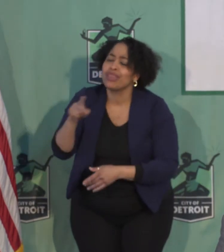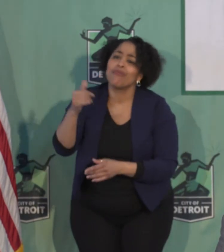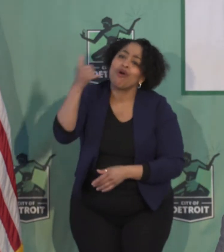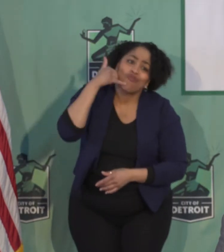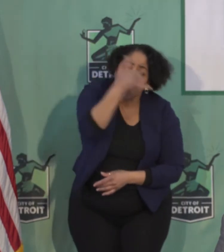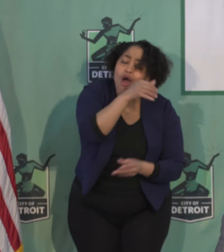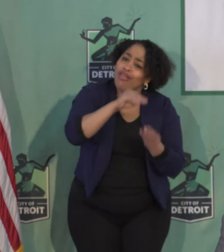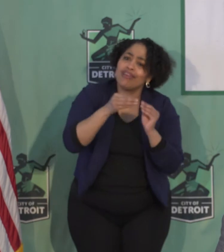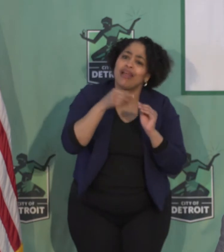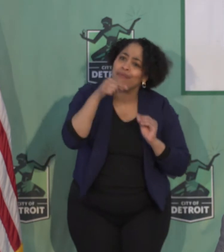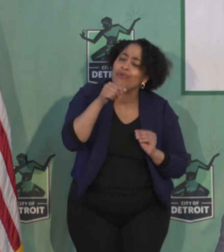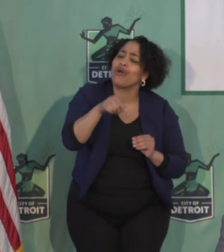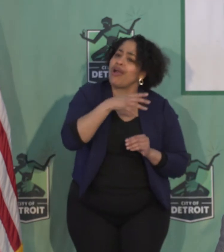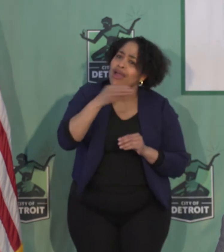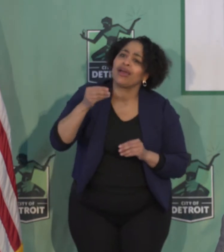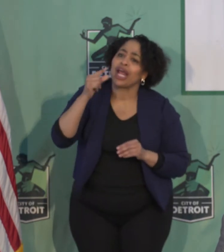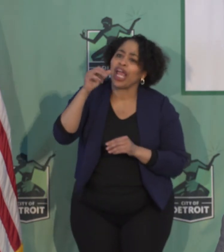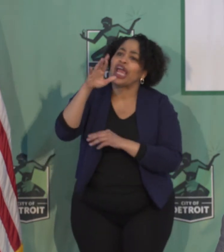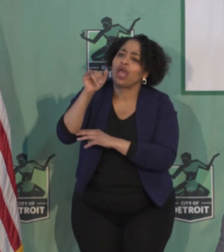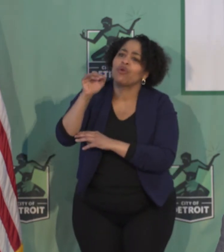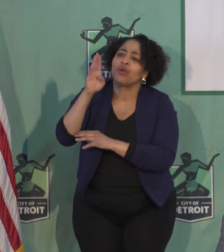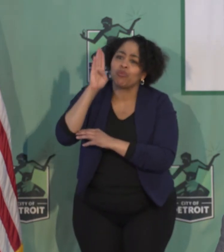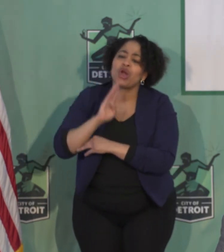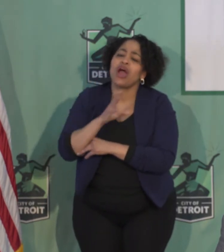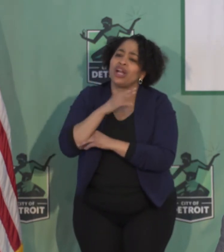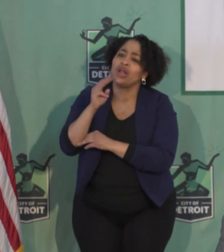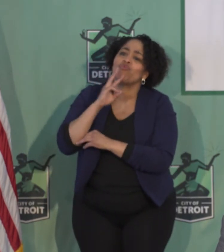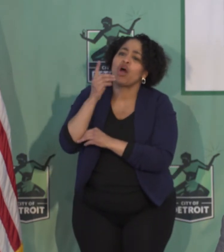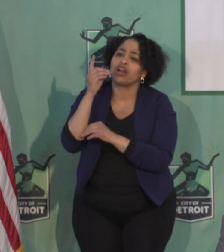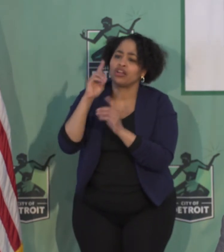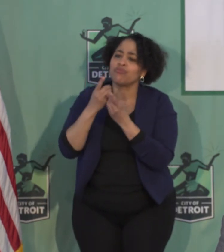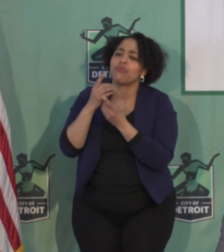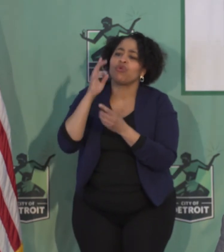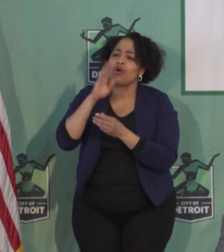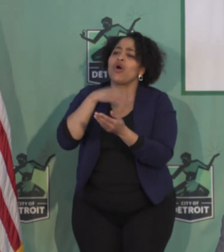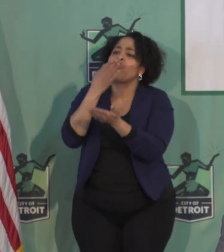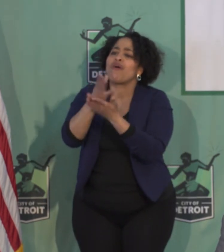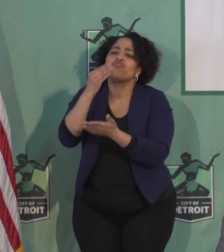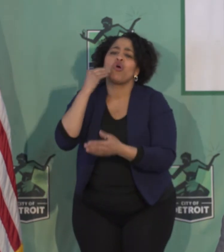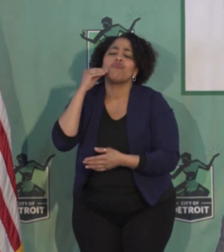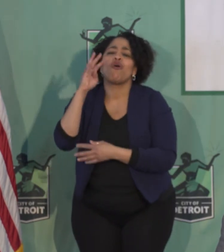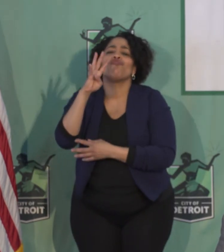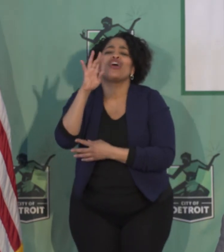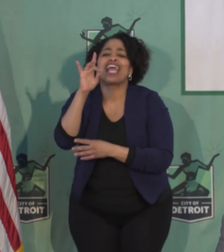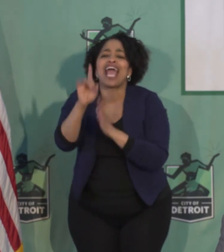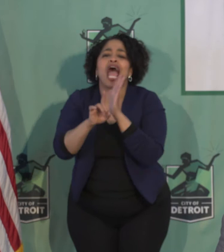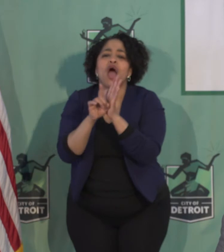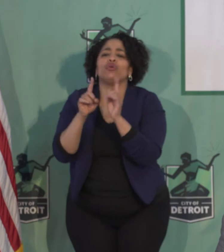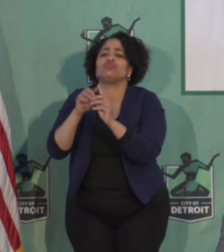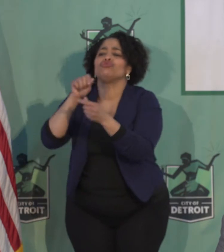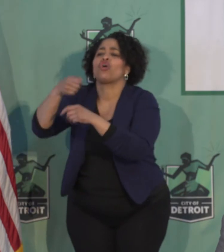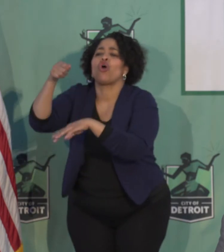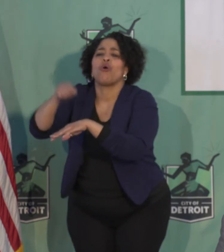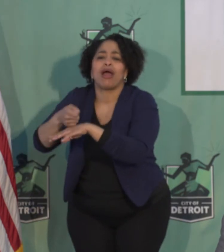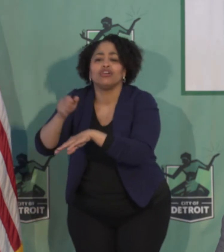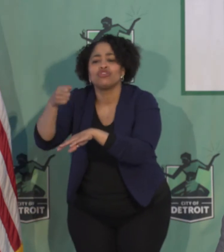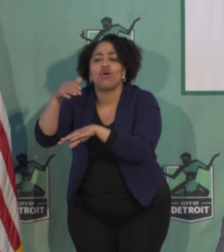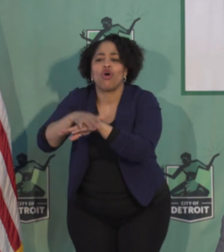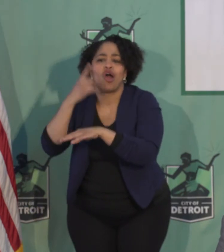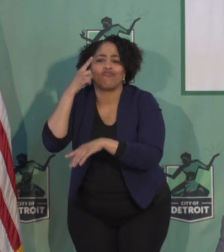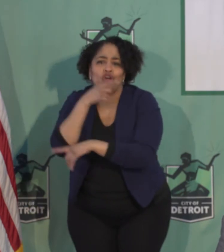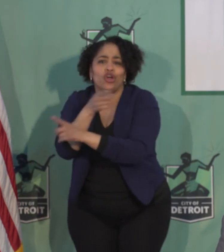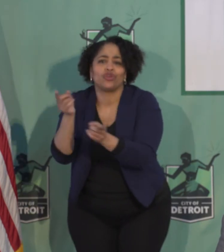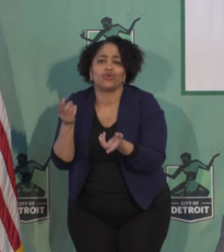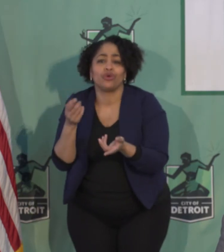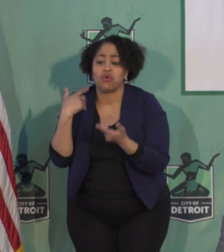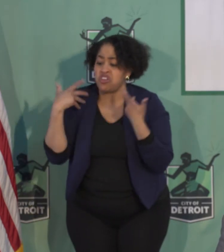this number, and Gary Brown and the Water Department will be out in 48 hours to restore it. But we have completed the